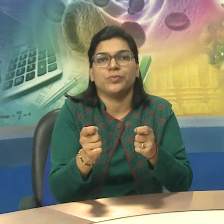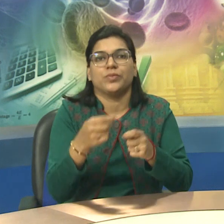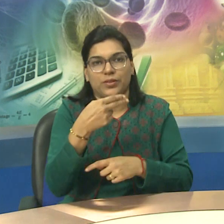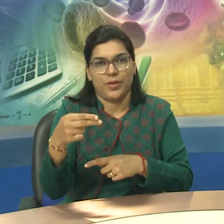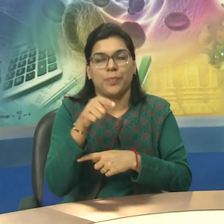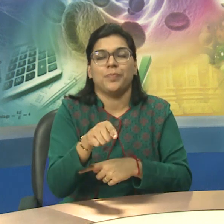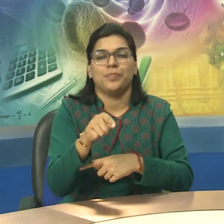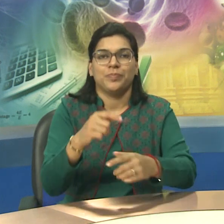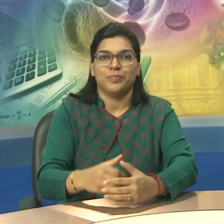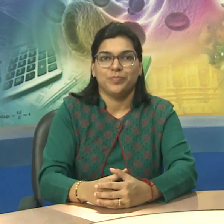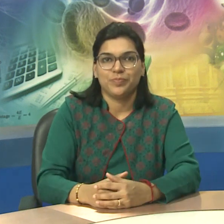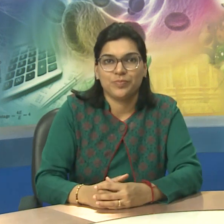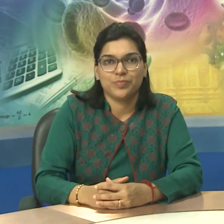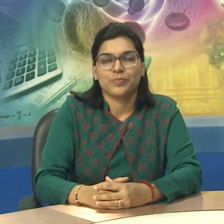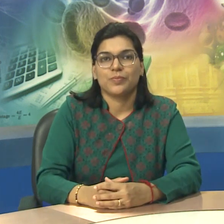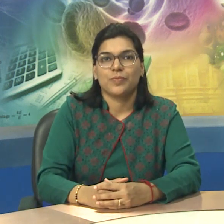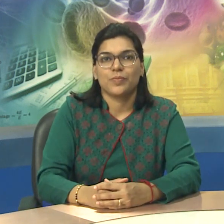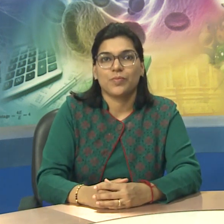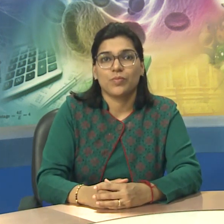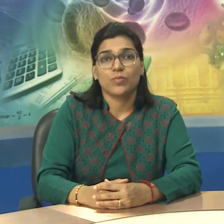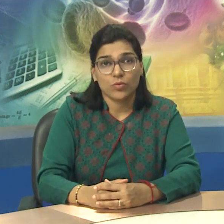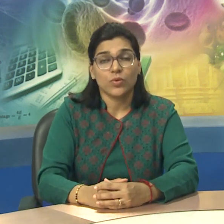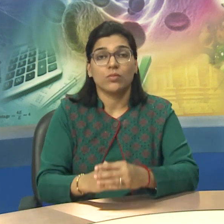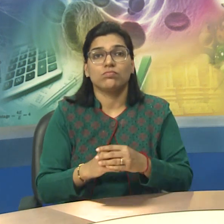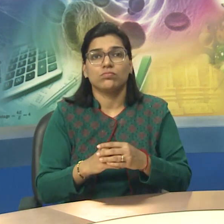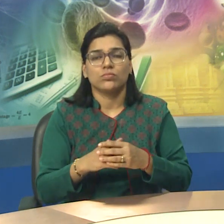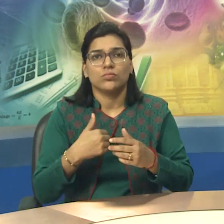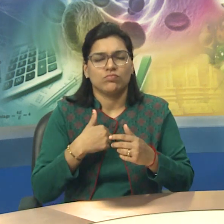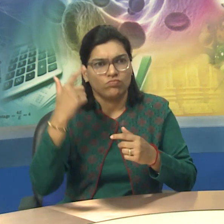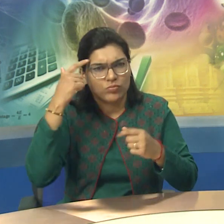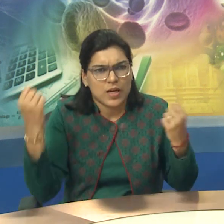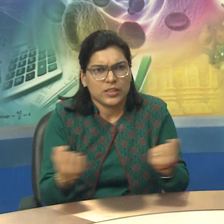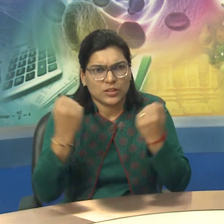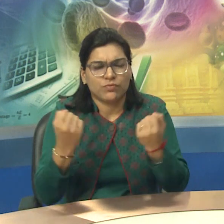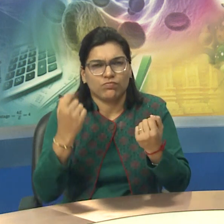listening, etc. efficient,